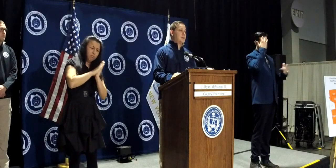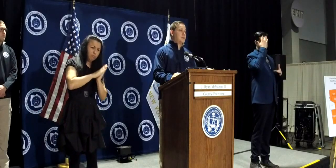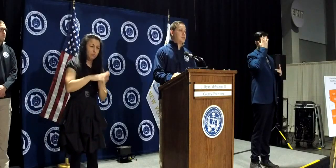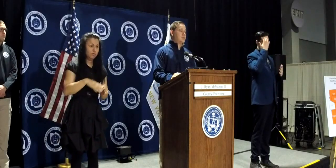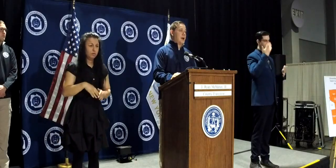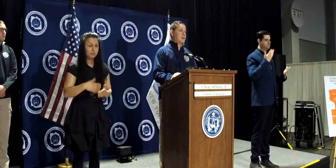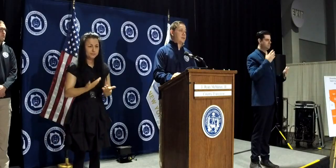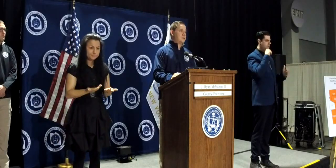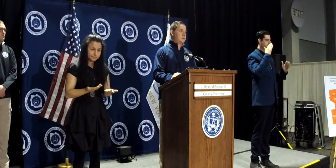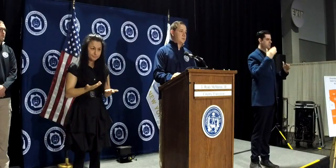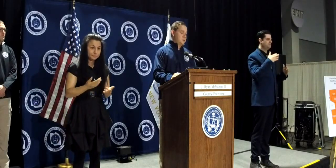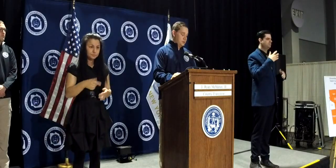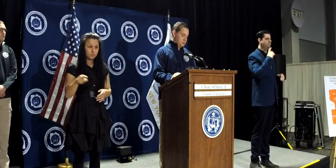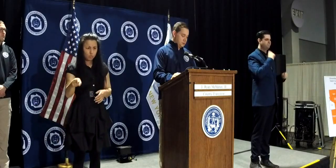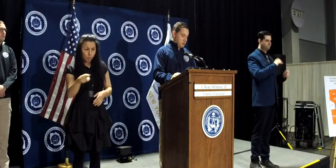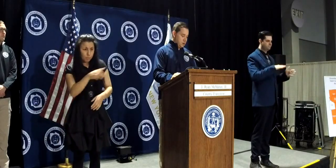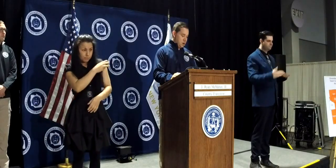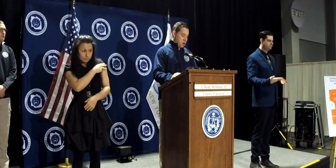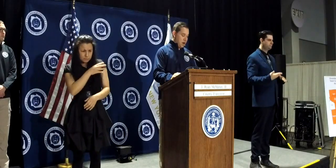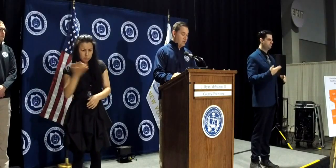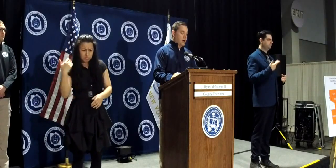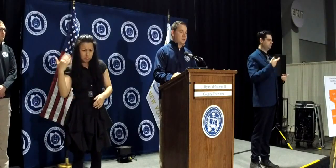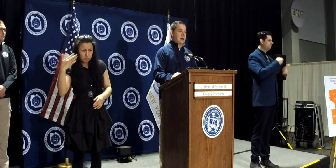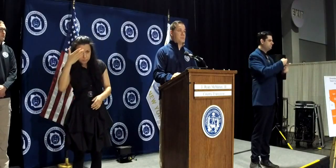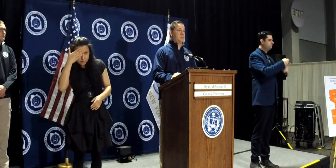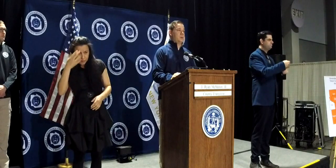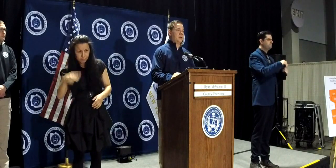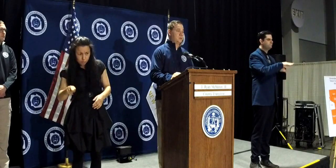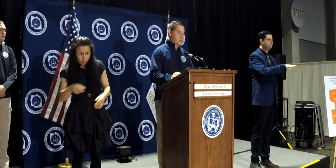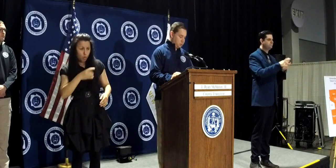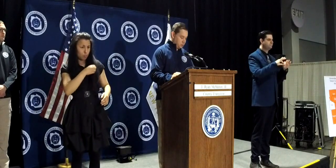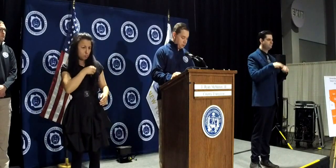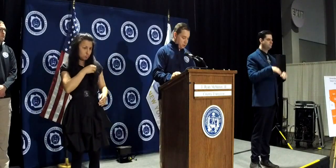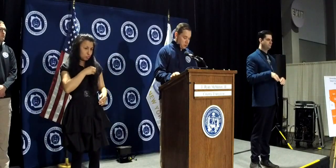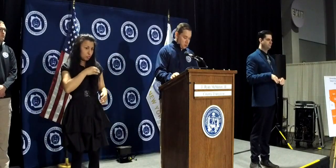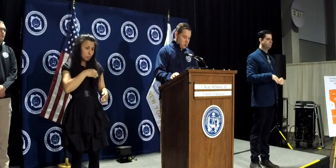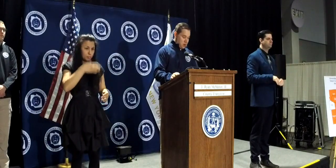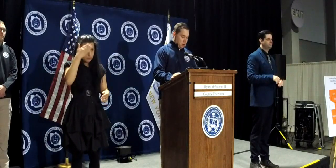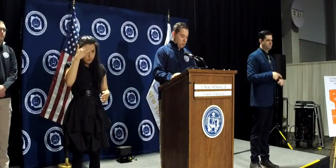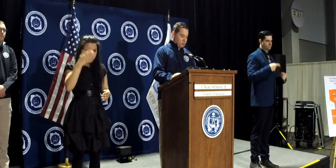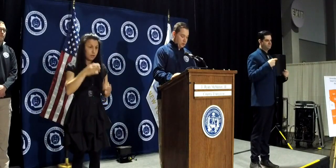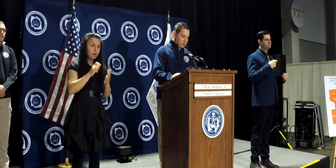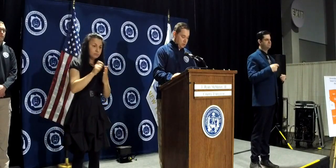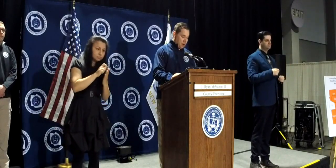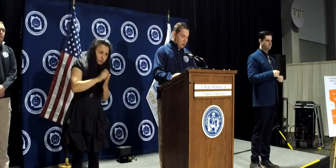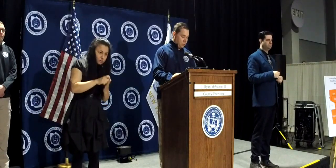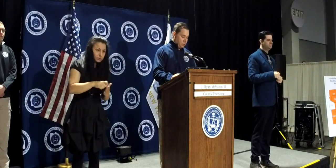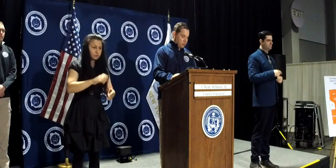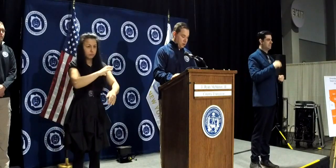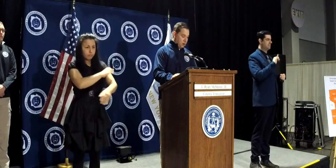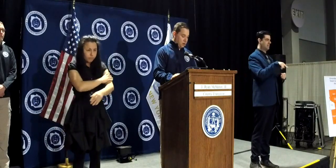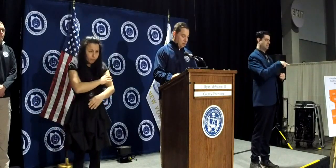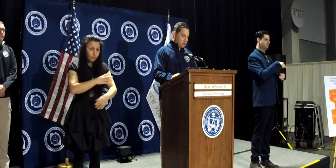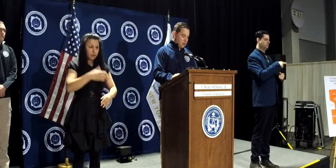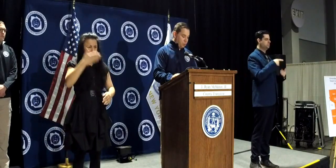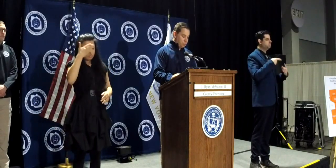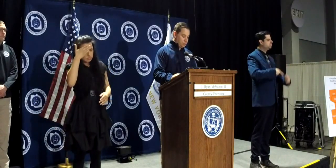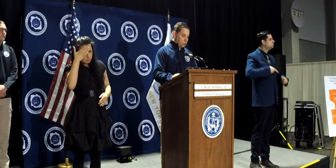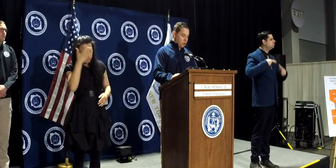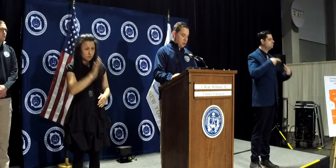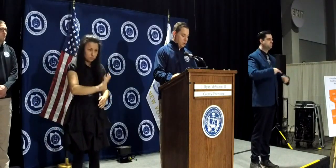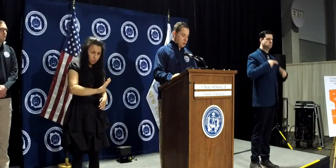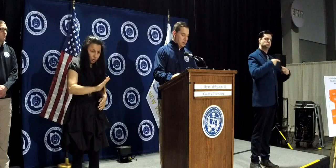that contract this disease have a hard time. And certainly we're thinking about our